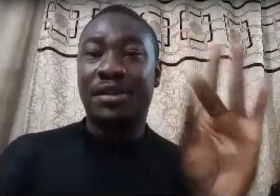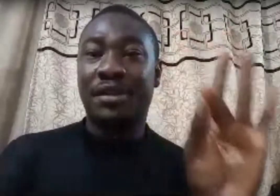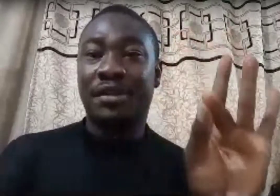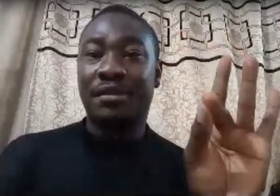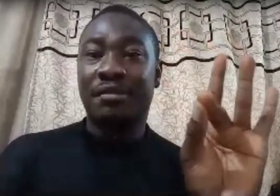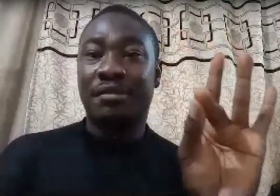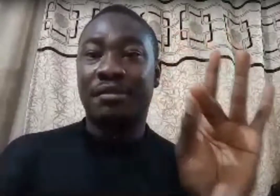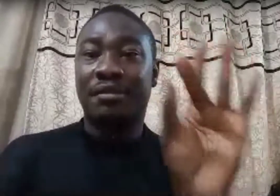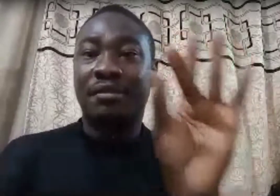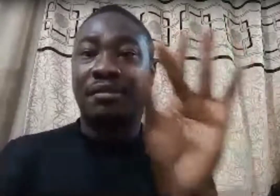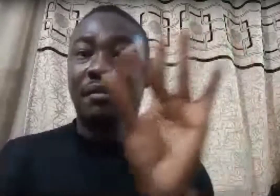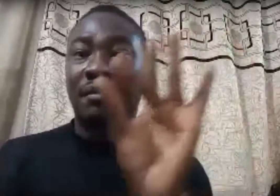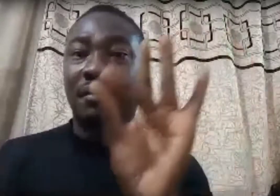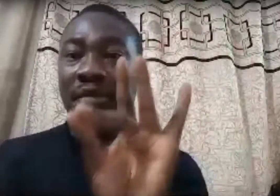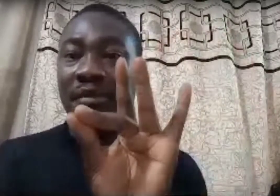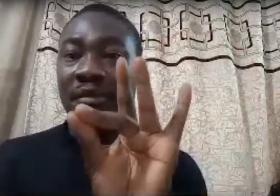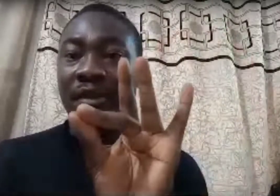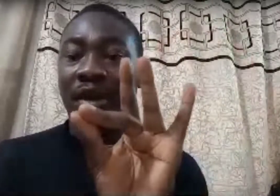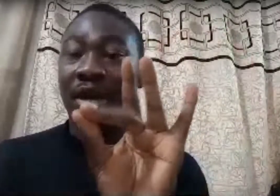and 99.